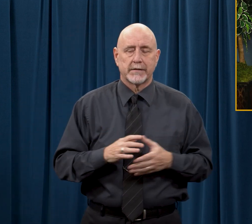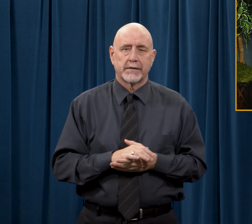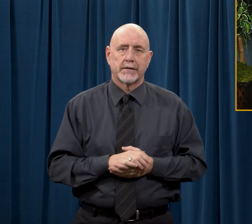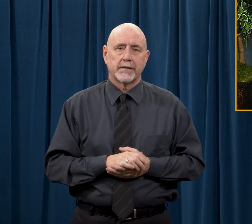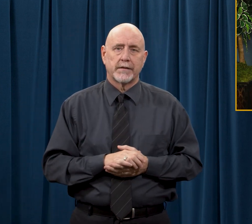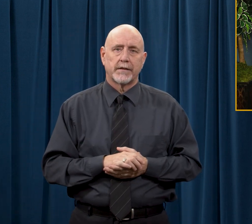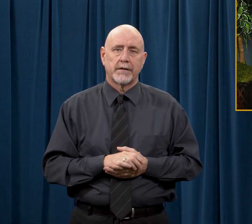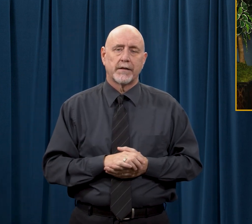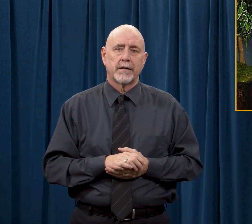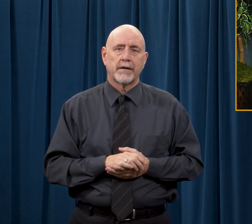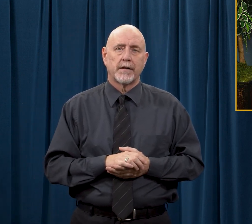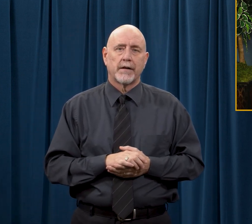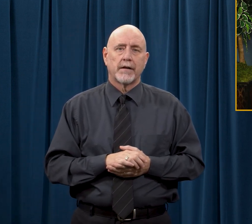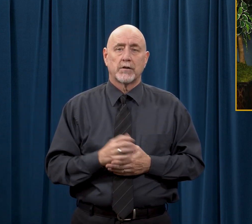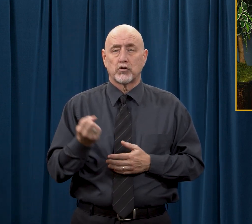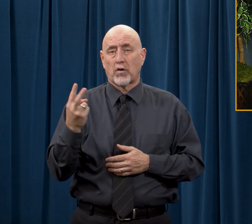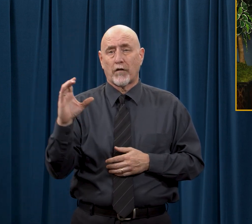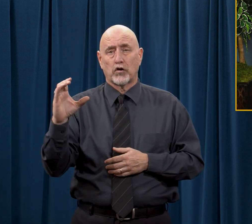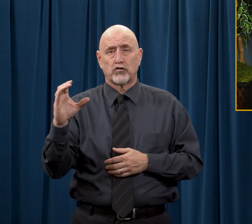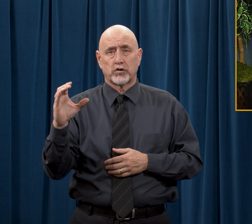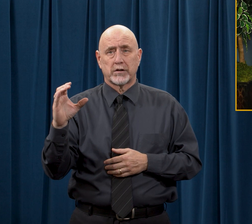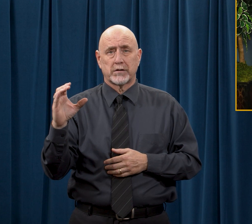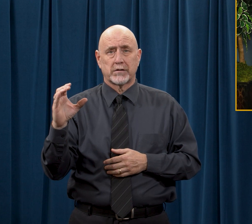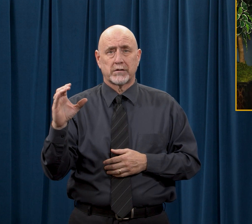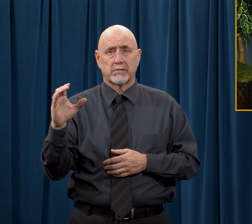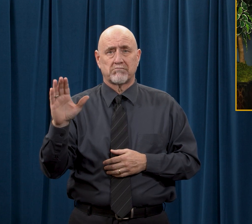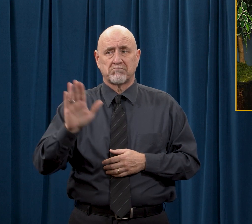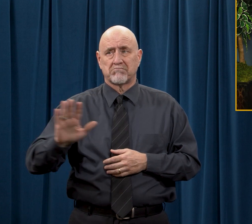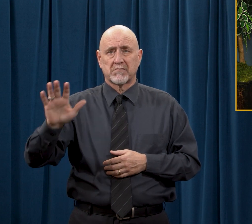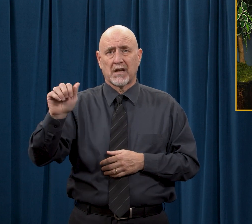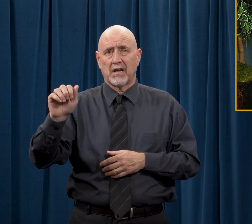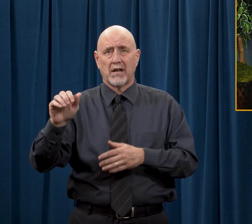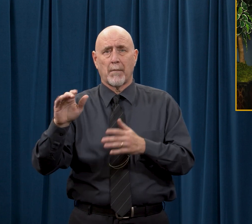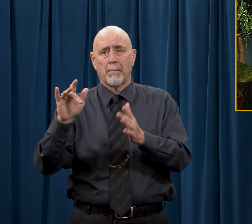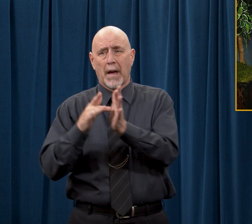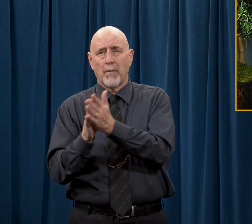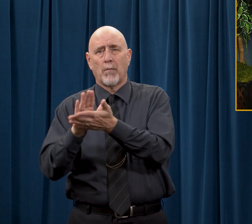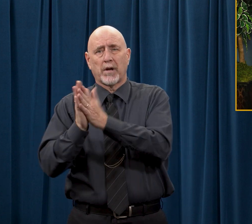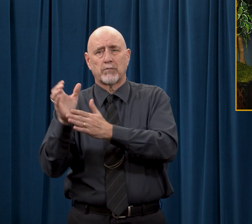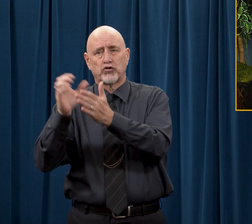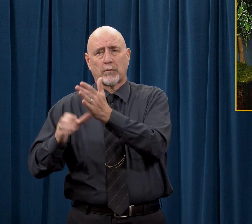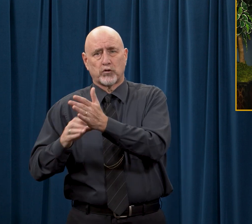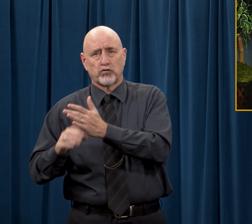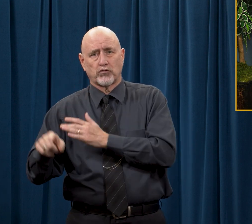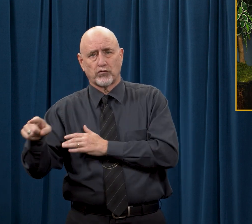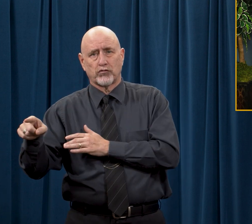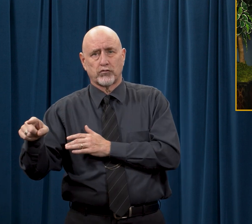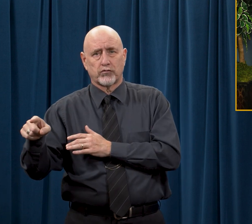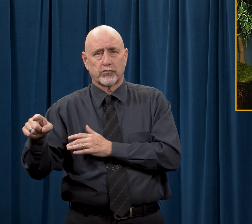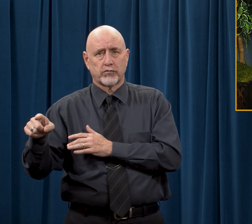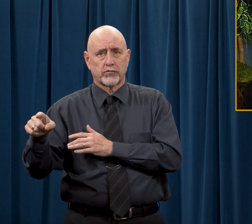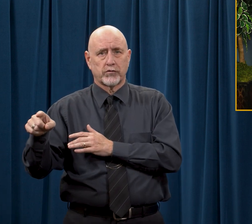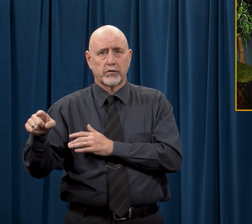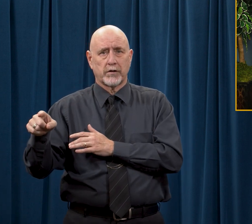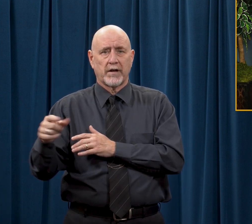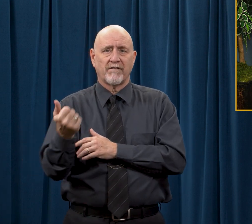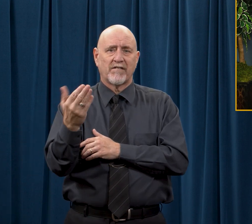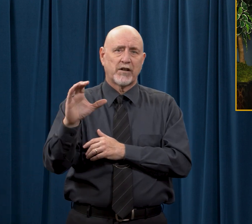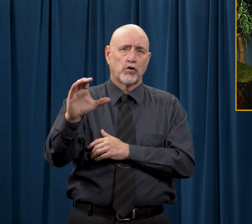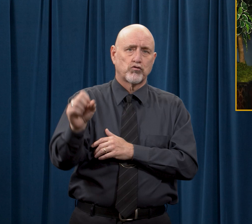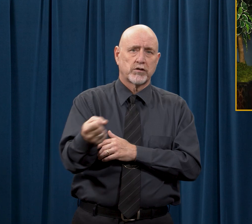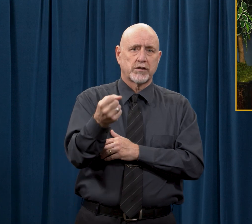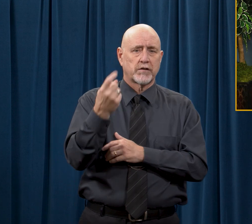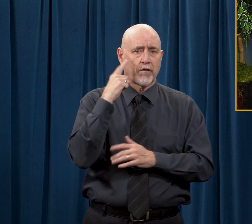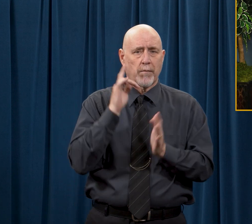to read and to understand. So 1200s for the dividing of the Bible into chapters, and